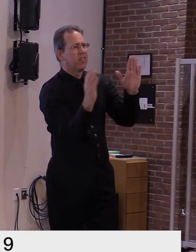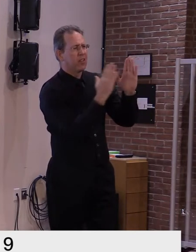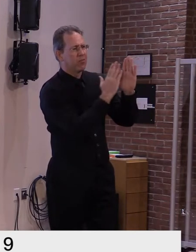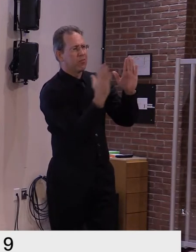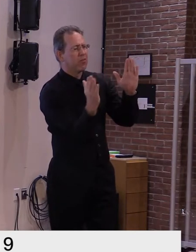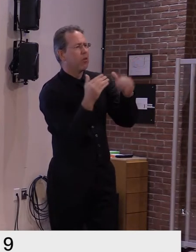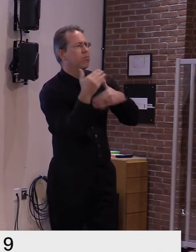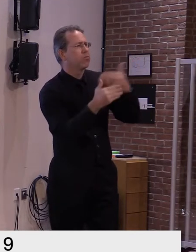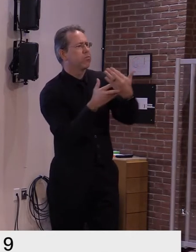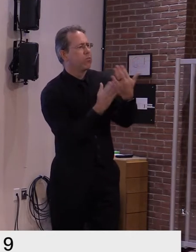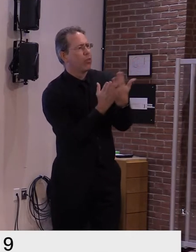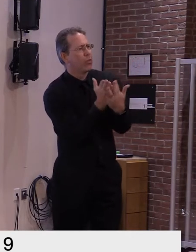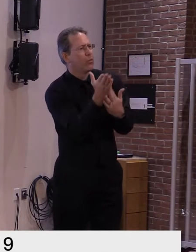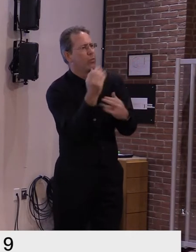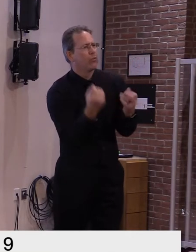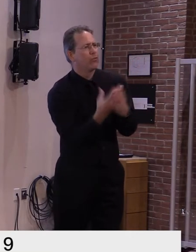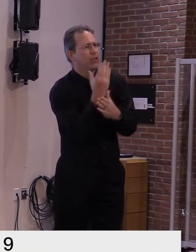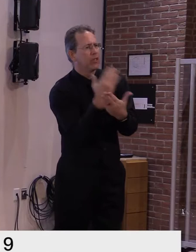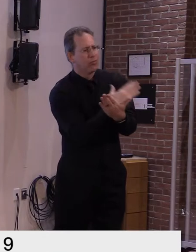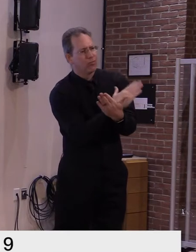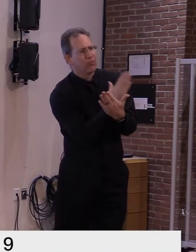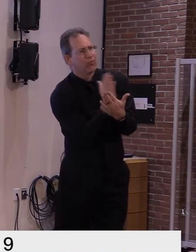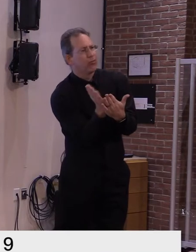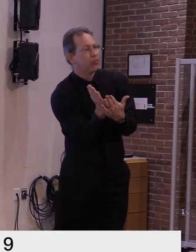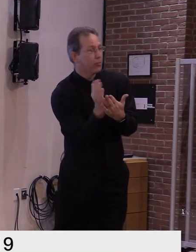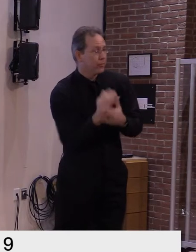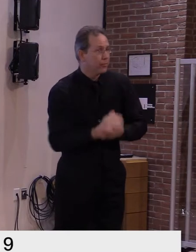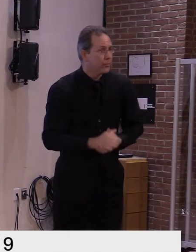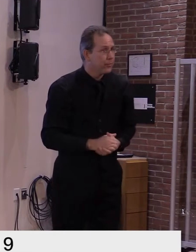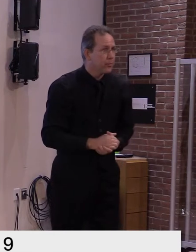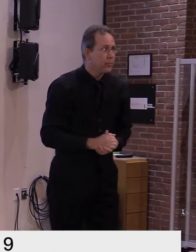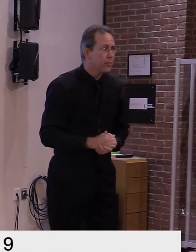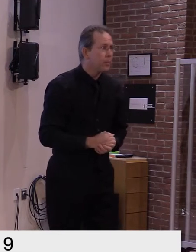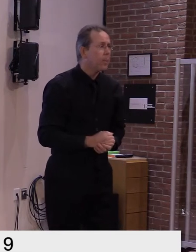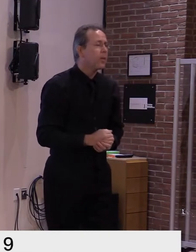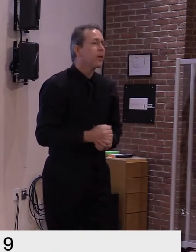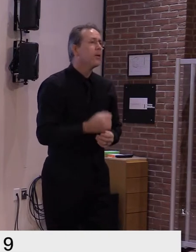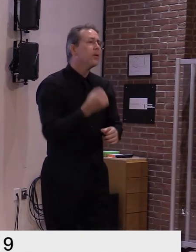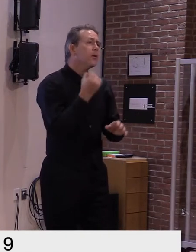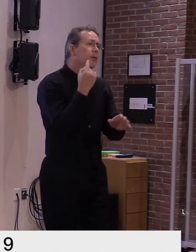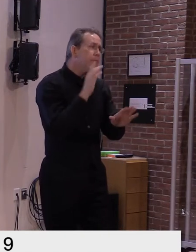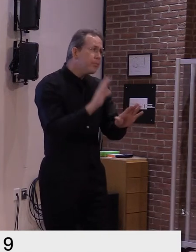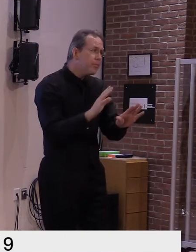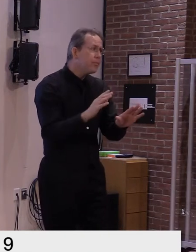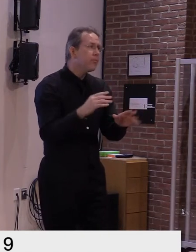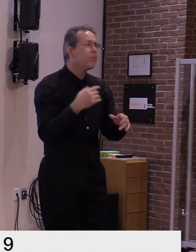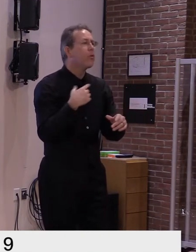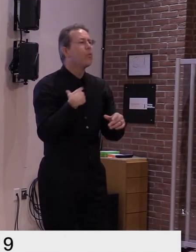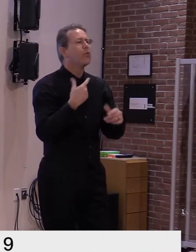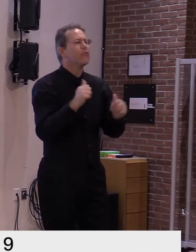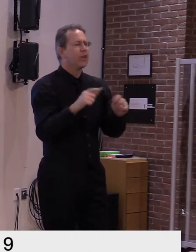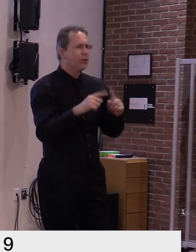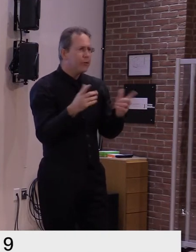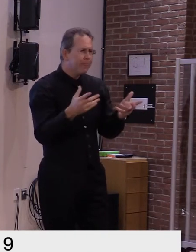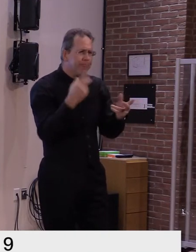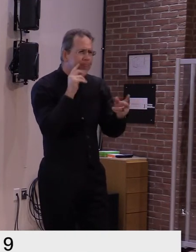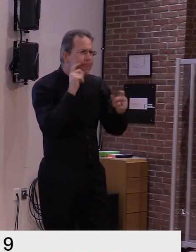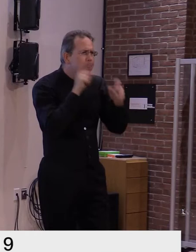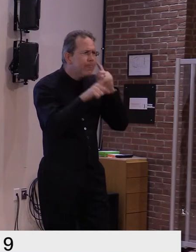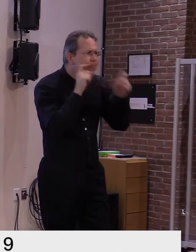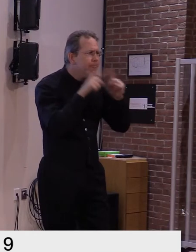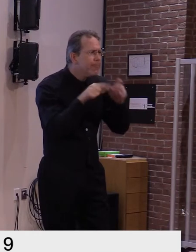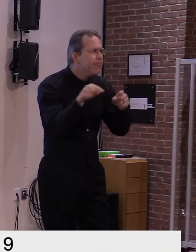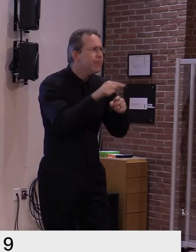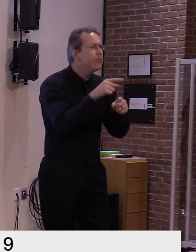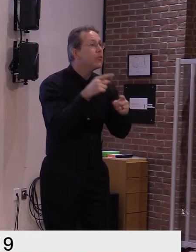tests coming from staff at our correctional facilities. We'll be sending out a press release today about this,